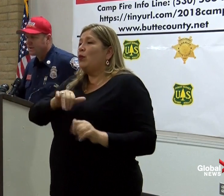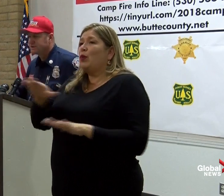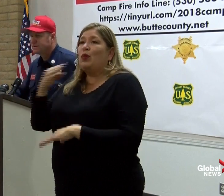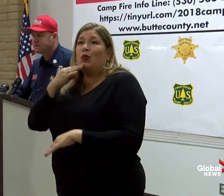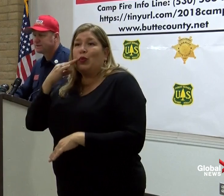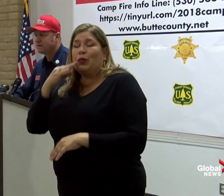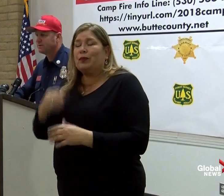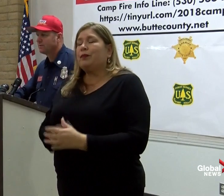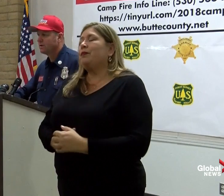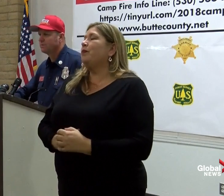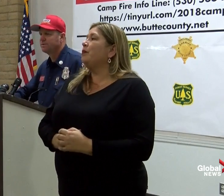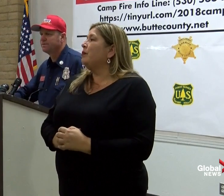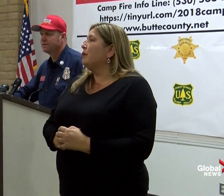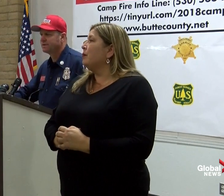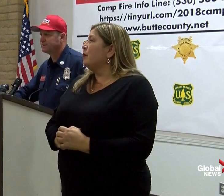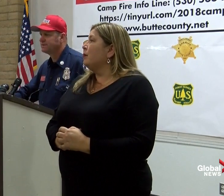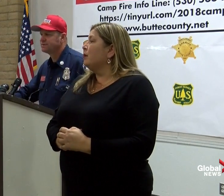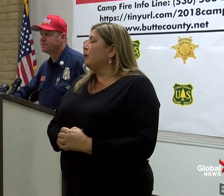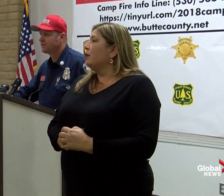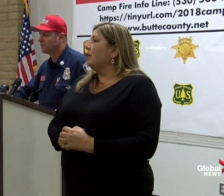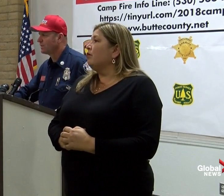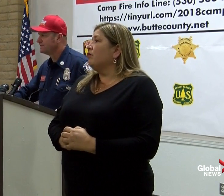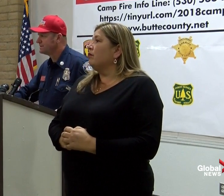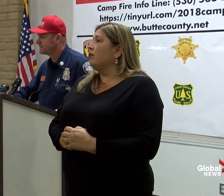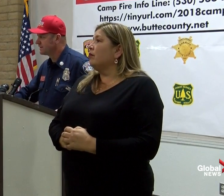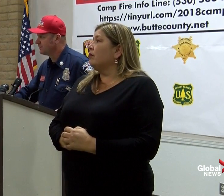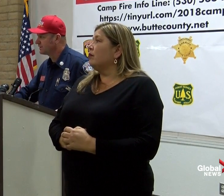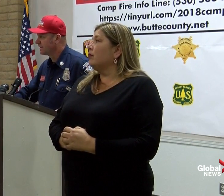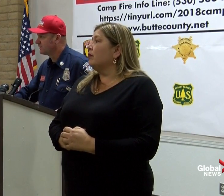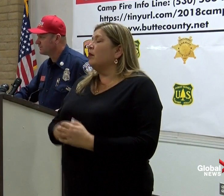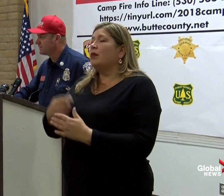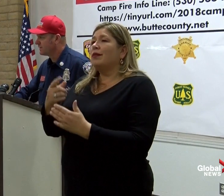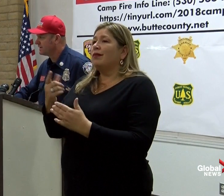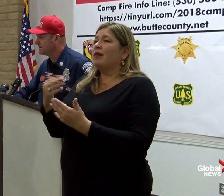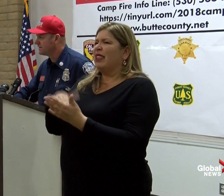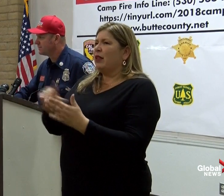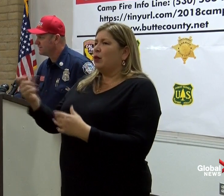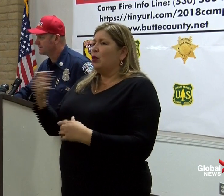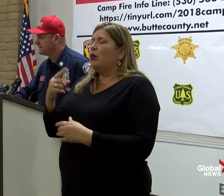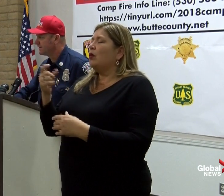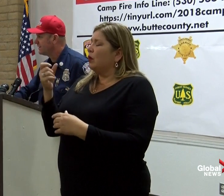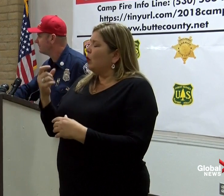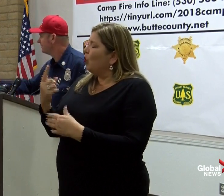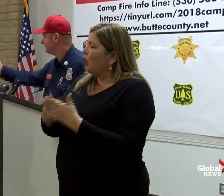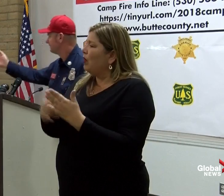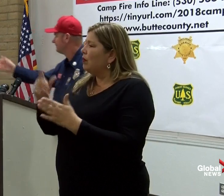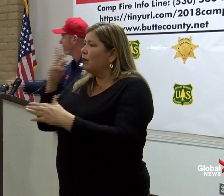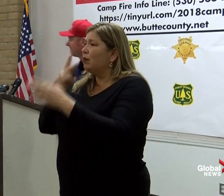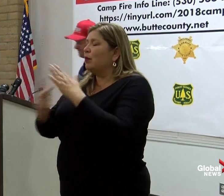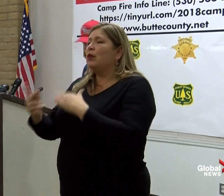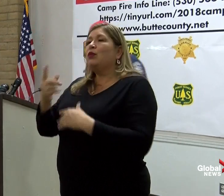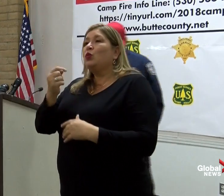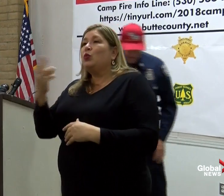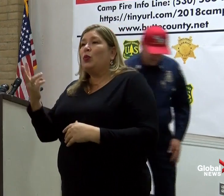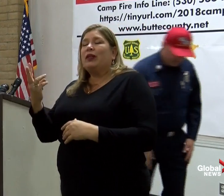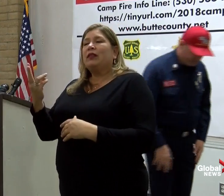Sure. So the question is, what we feel that Tuesday or Wednesday is going to look like with the rains that are predicted to come.